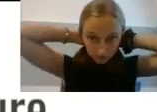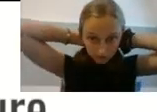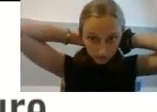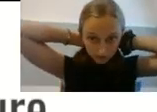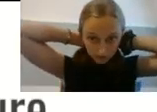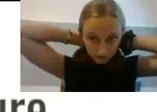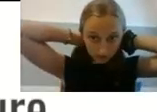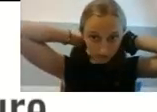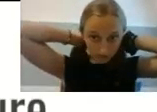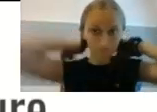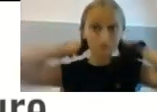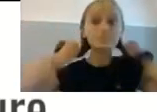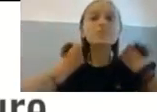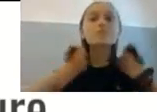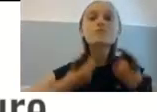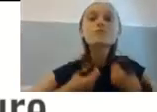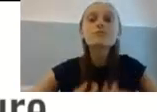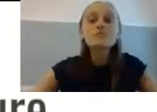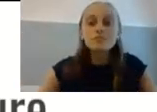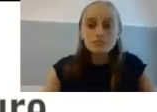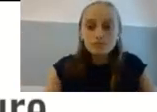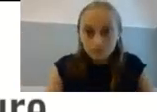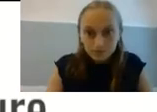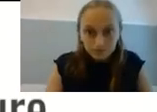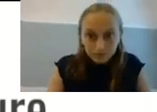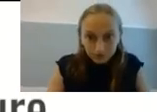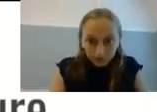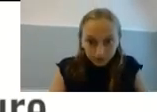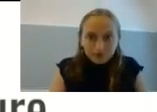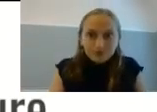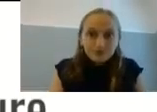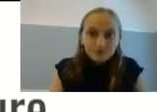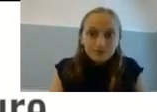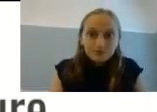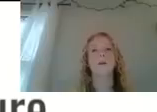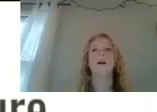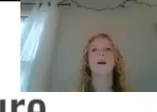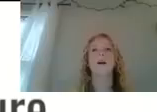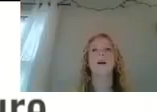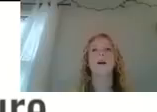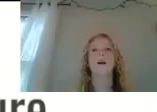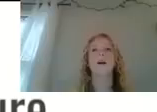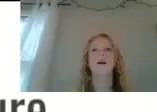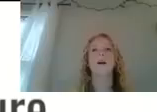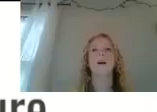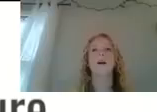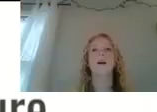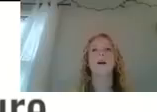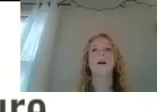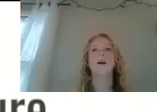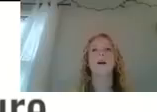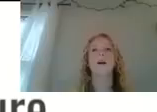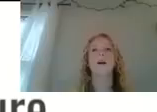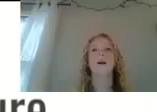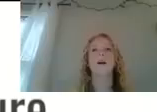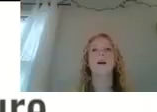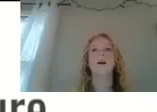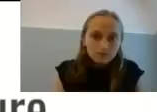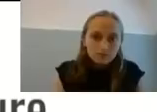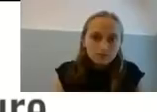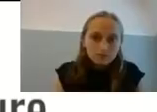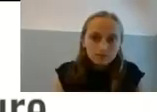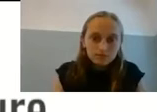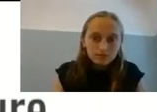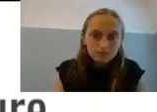found great success and learned a lot through studying this topic one of the goals that we accomplished were was